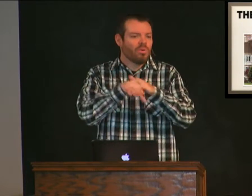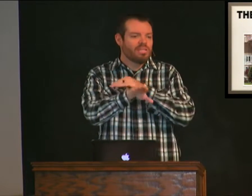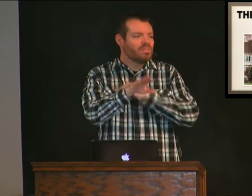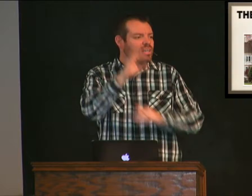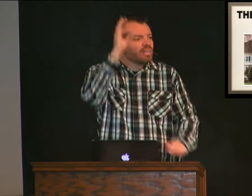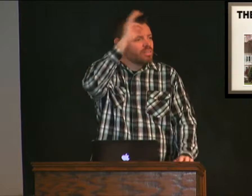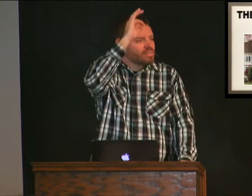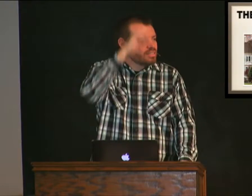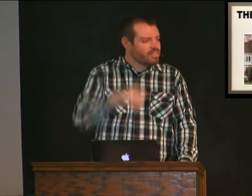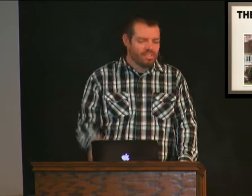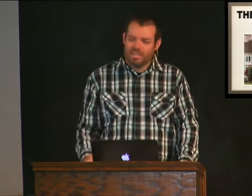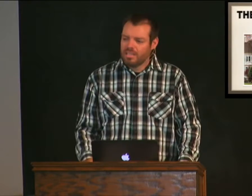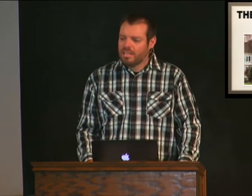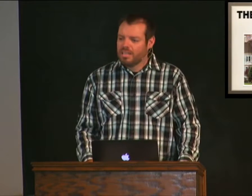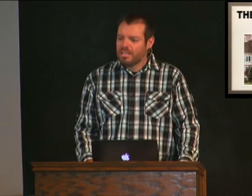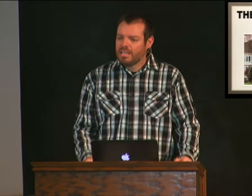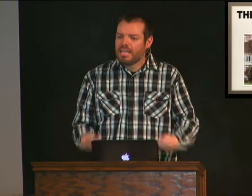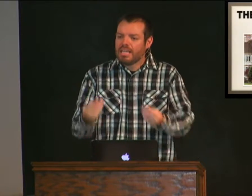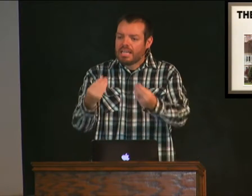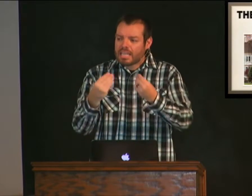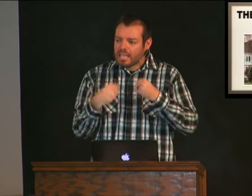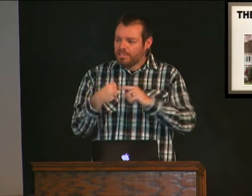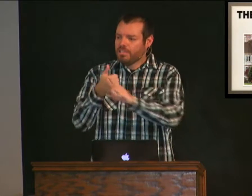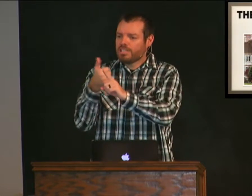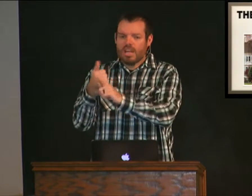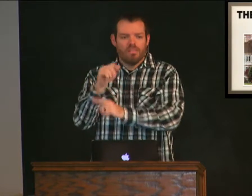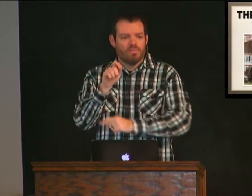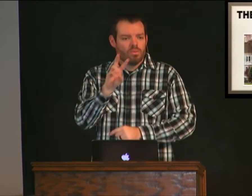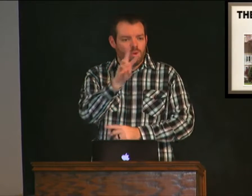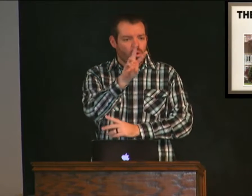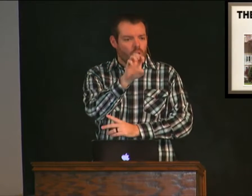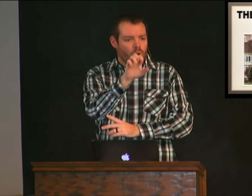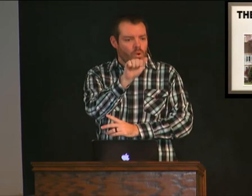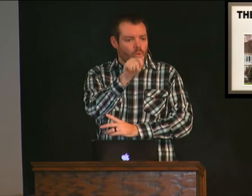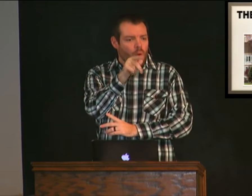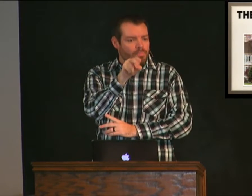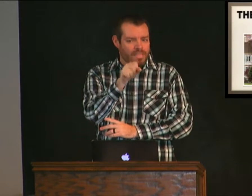Don't go into it closely. Give yourself